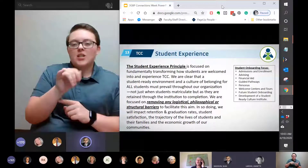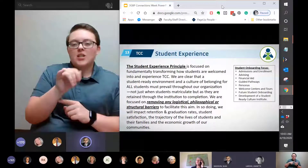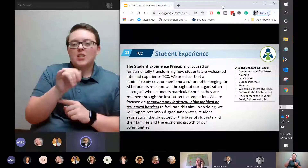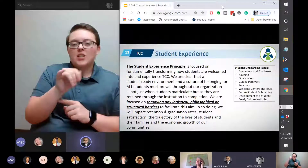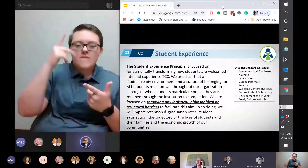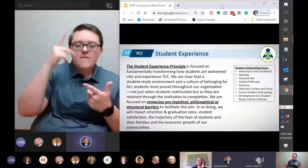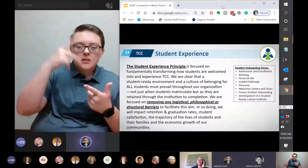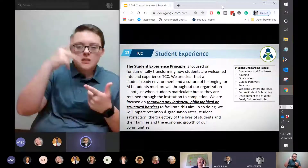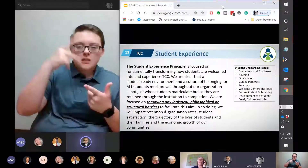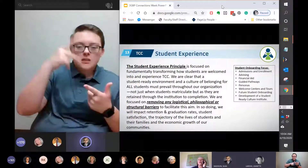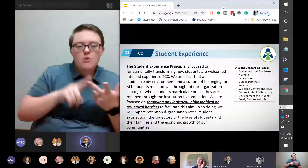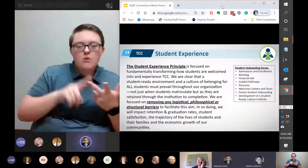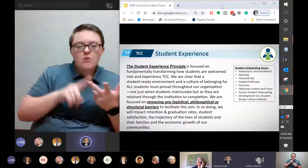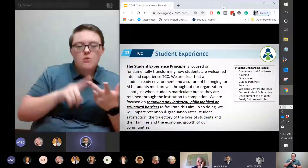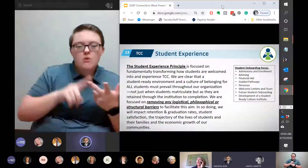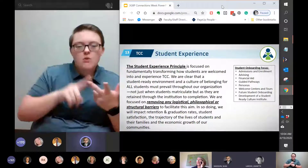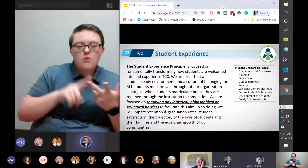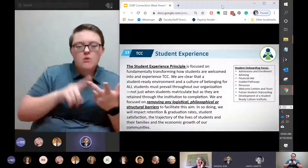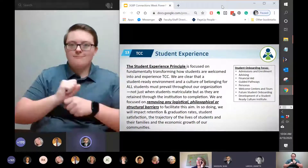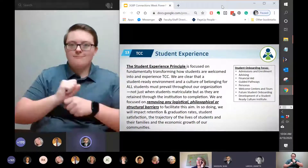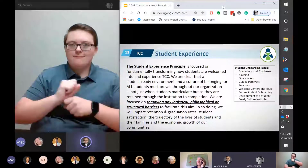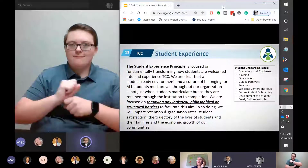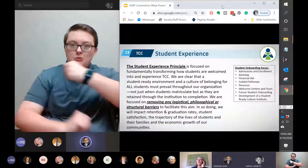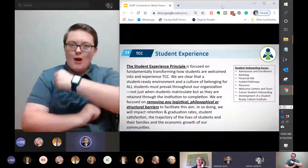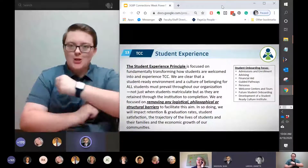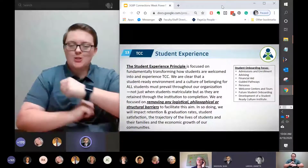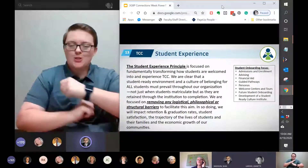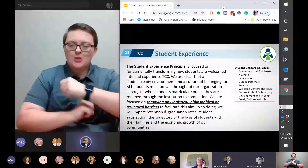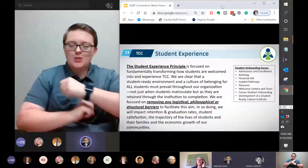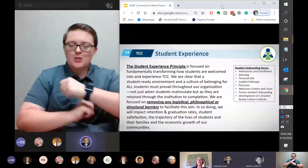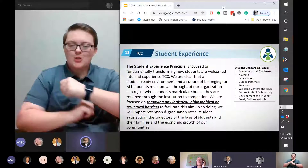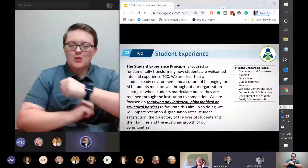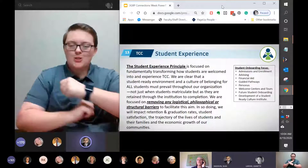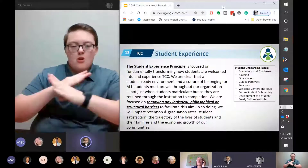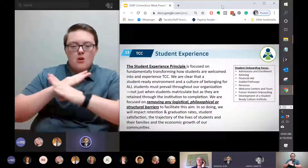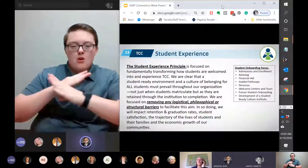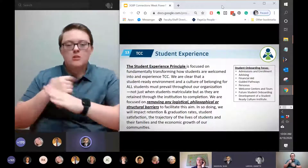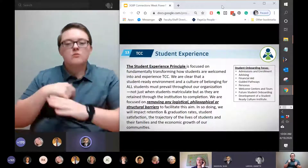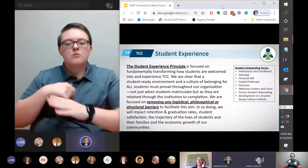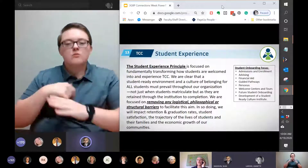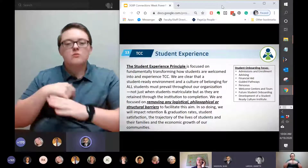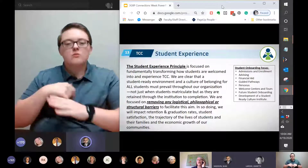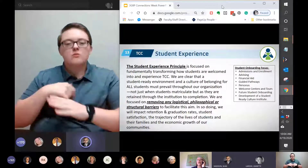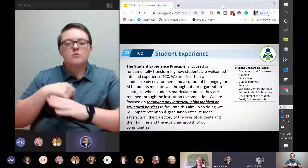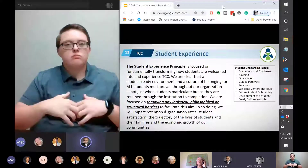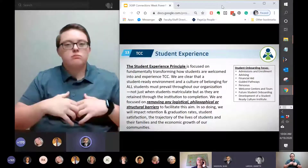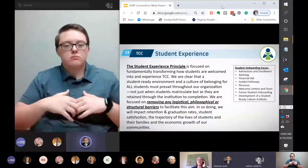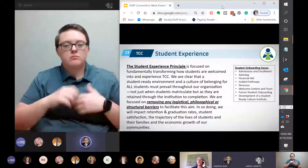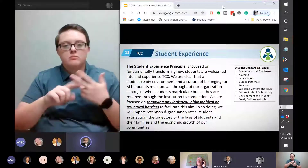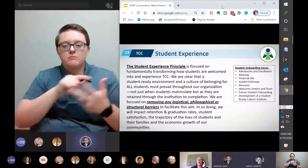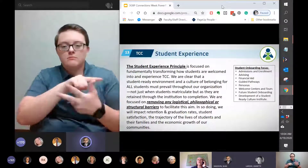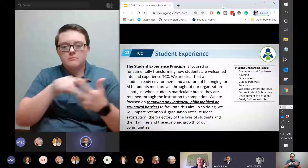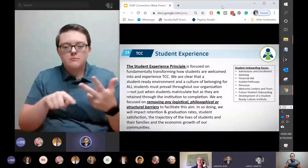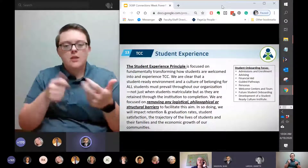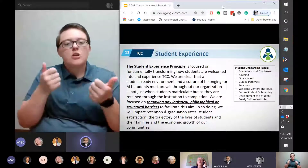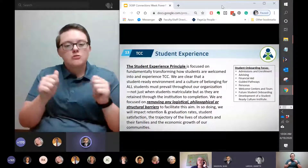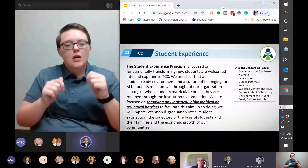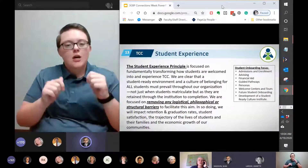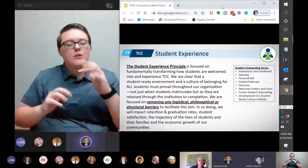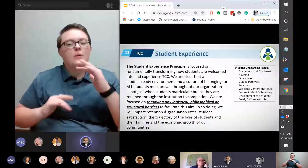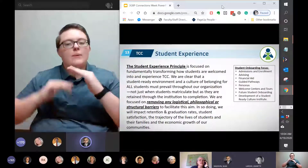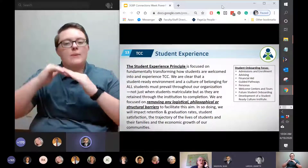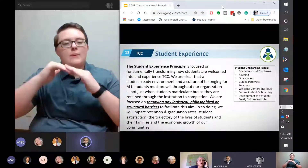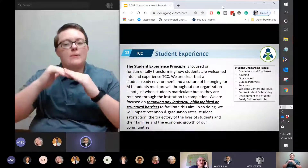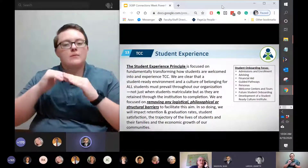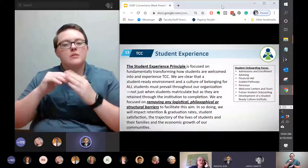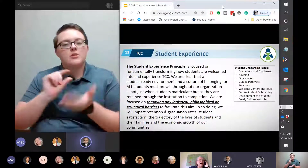face when coming to TCC. In doing so, we will impact retention and graduation rates, student satisfaction, the trajectory of the